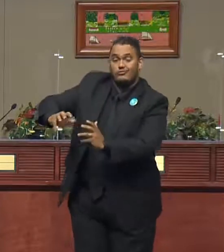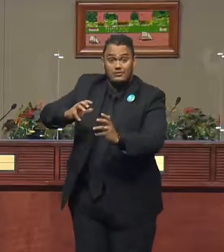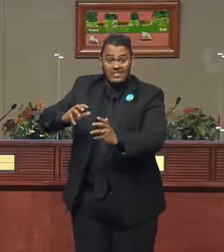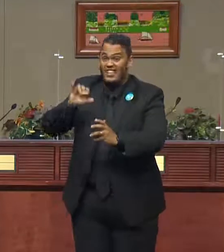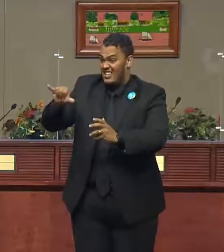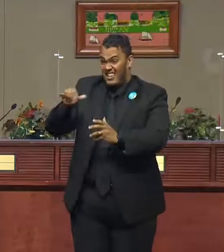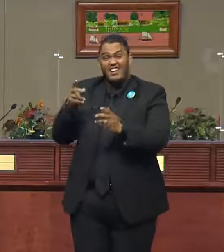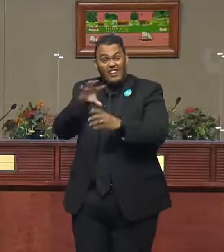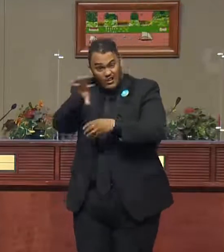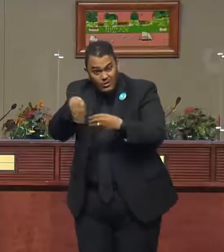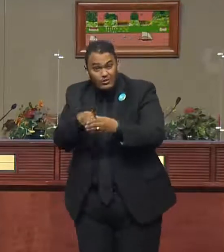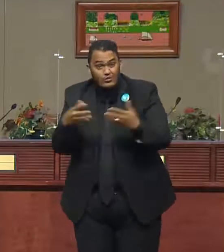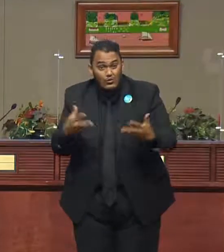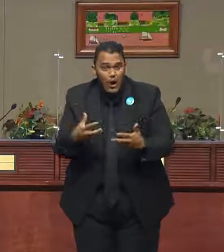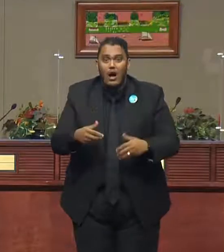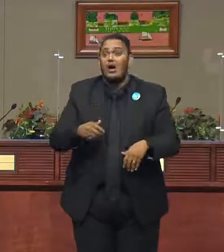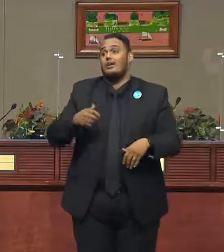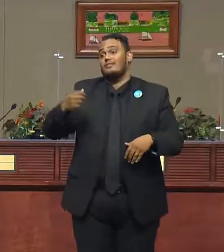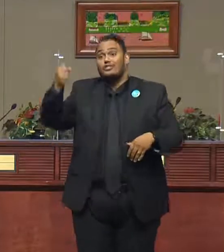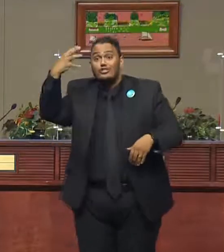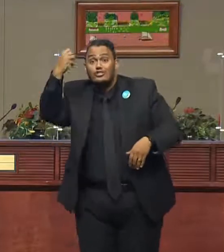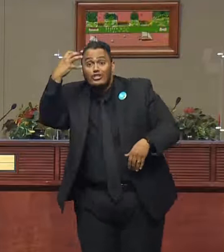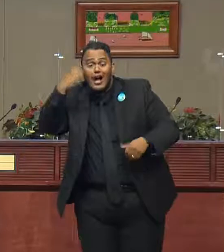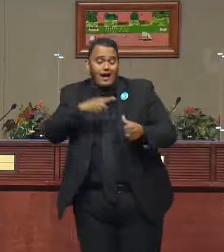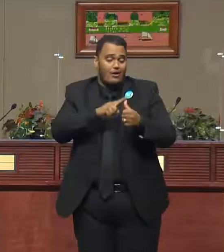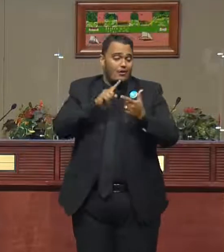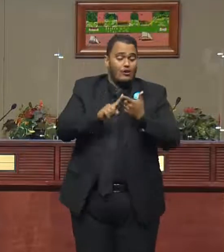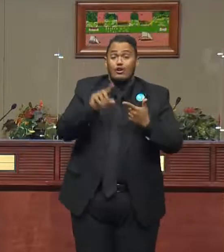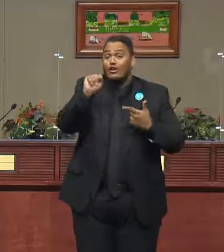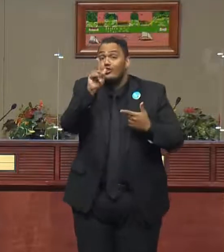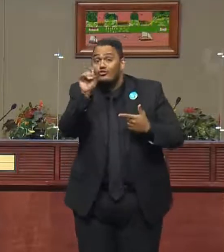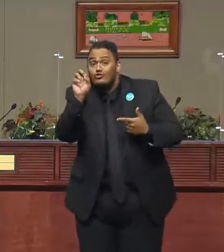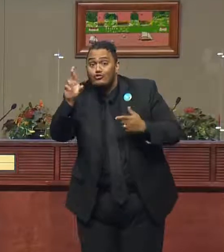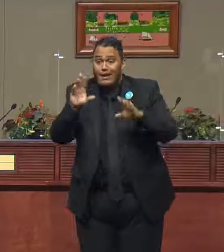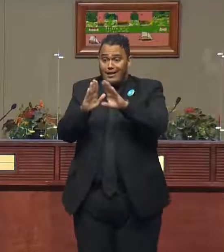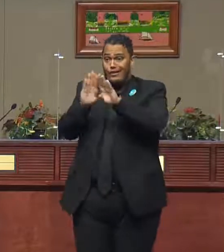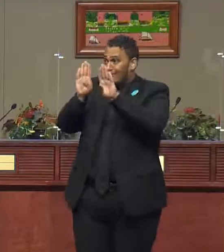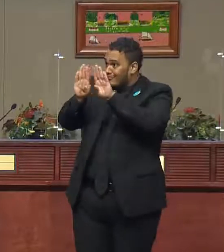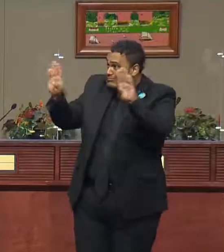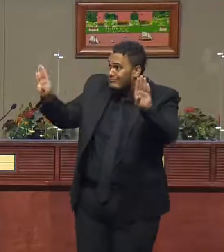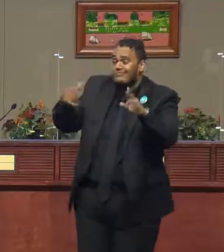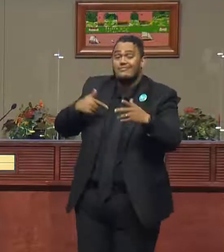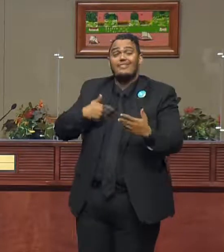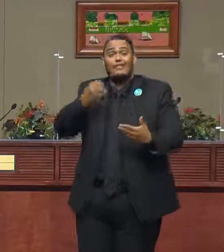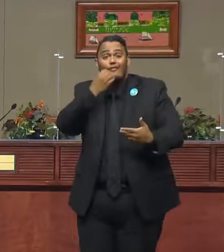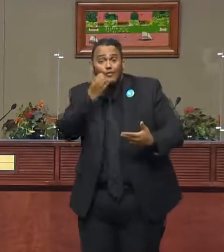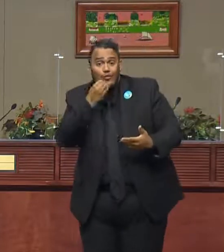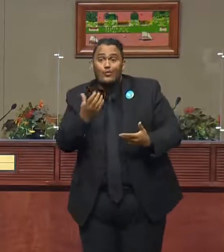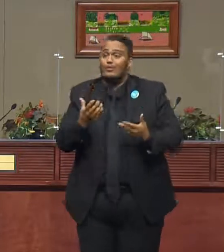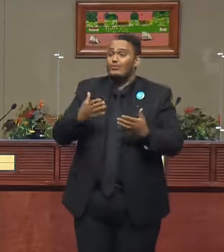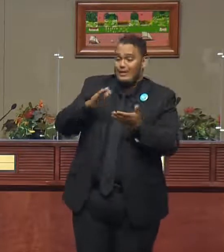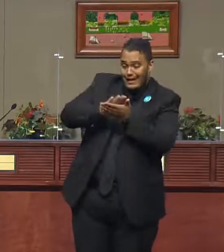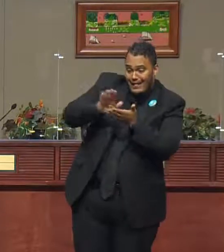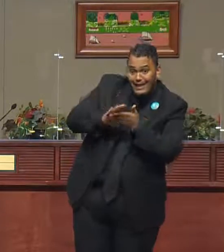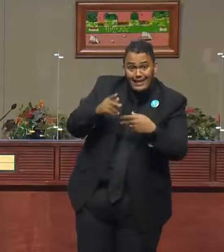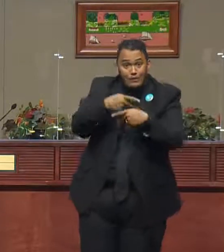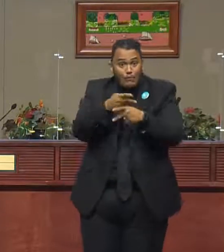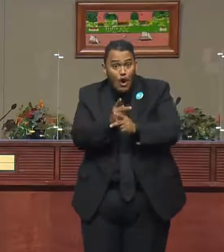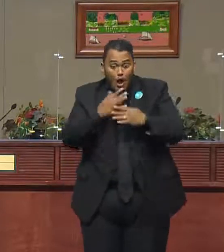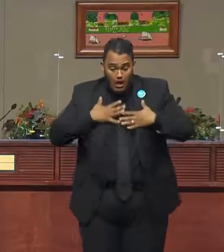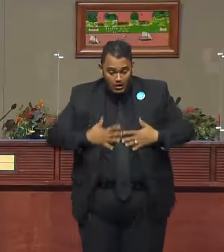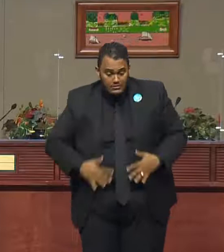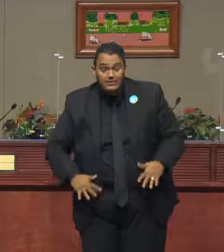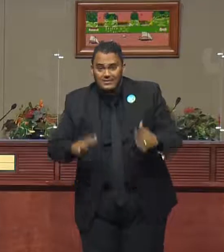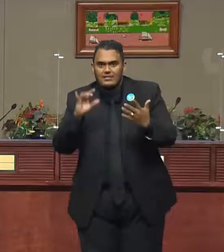shower trailer, haircut, storage services, hygiene products, food and case management. Together, we can work to ensure